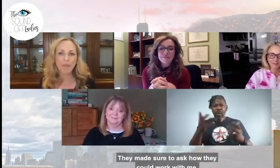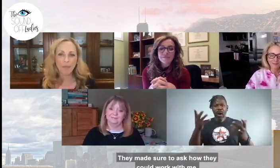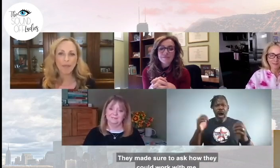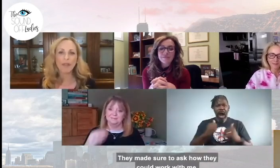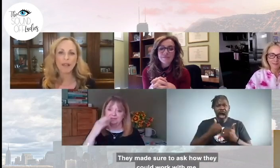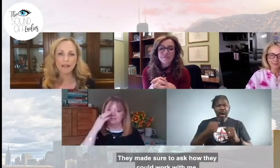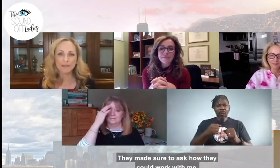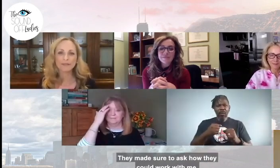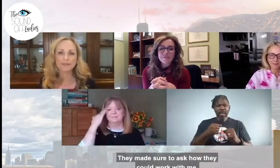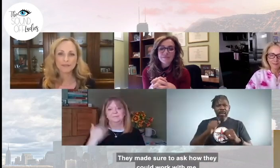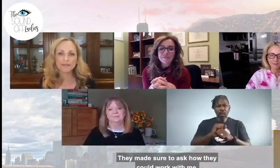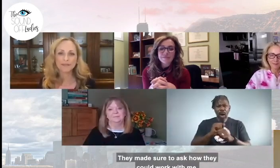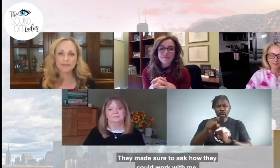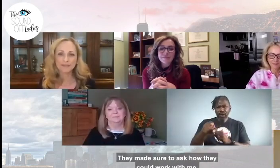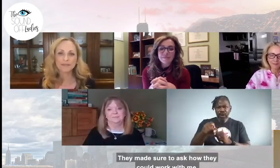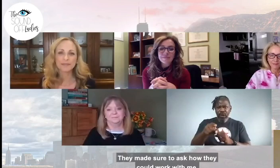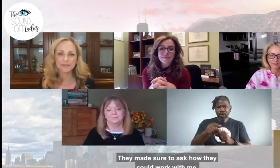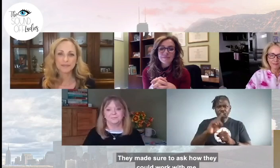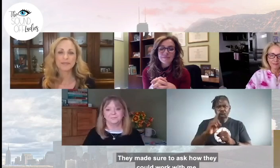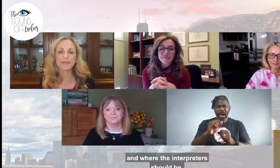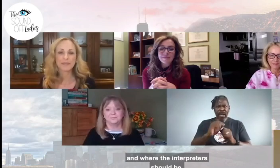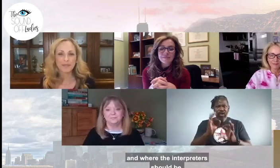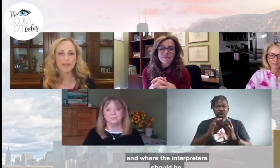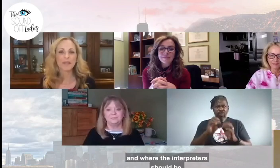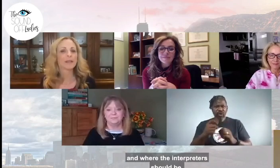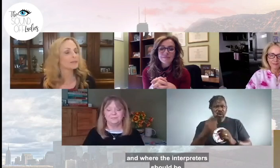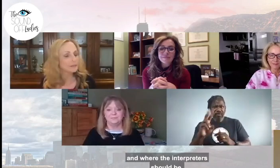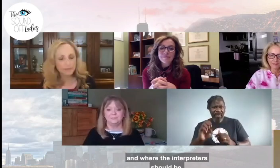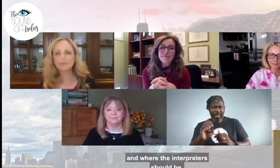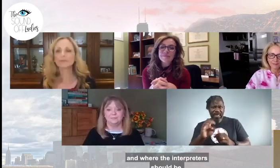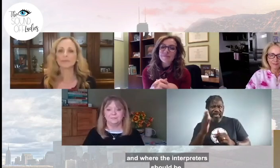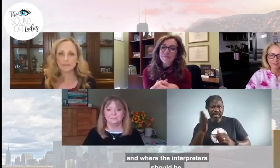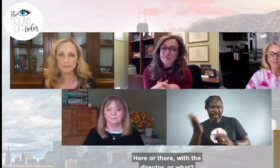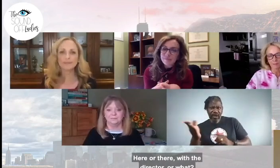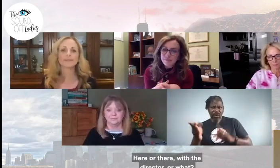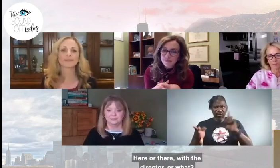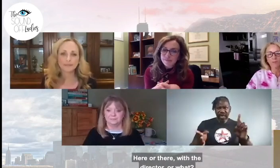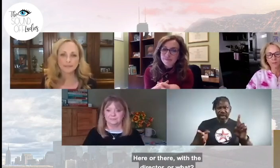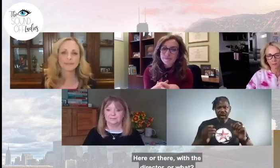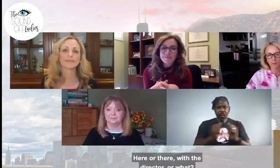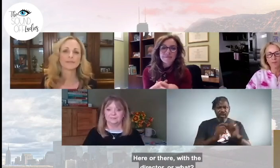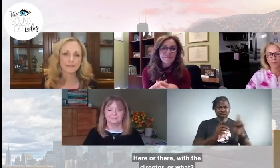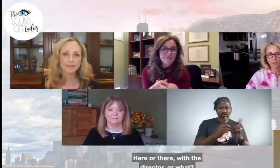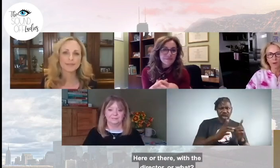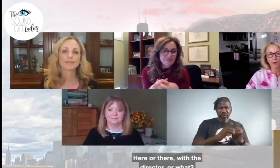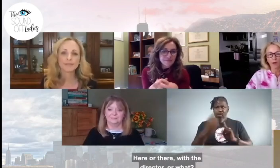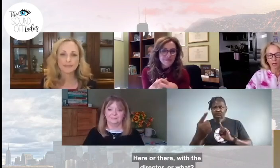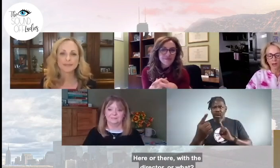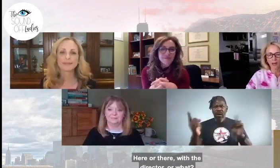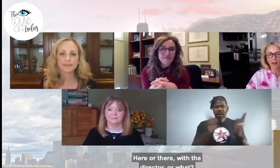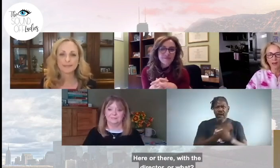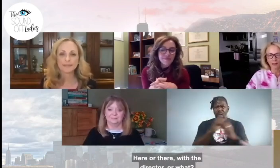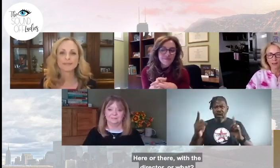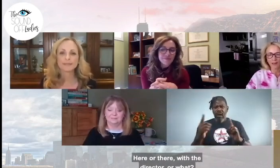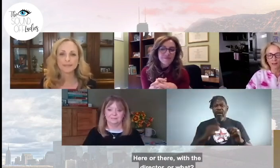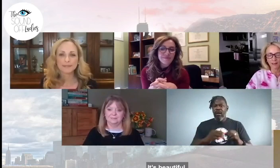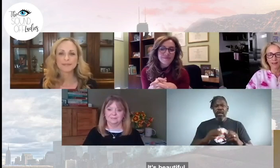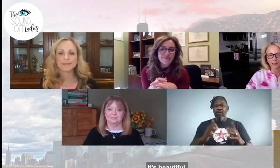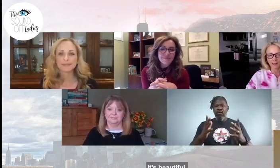They wanted to make sure how they can best support me, and they asked me where the interpreter should sit, here or there, next